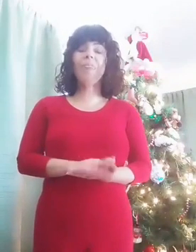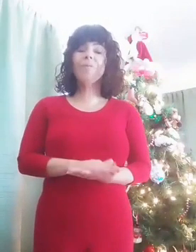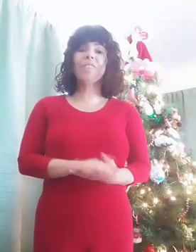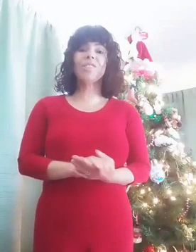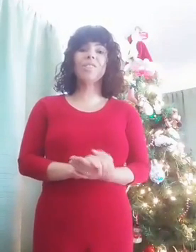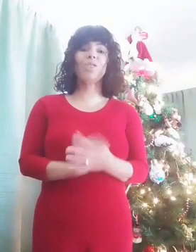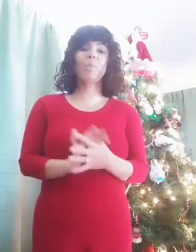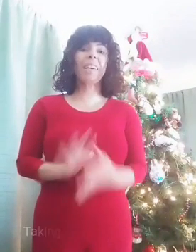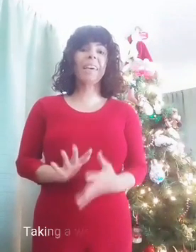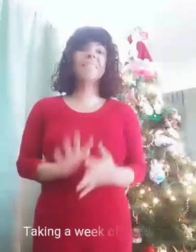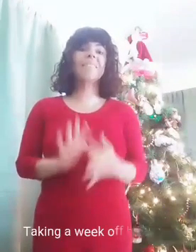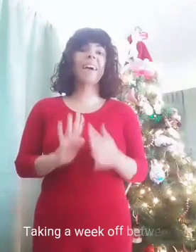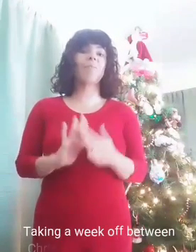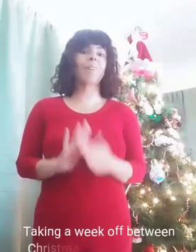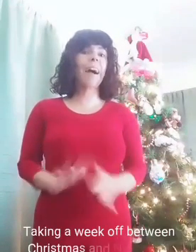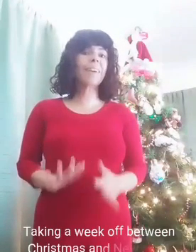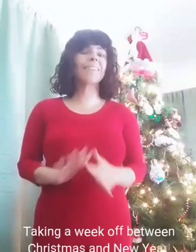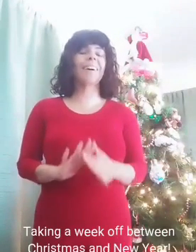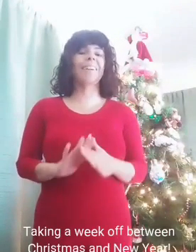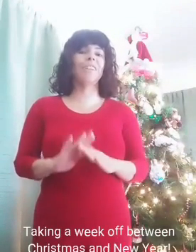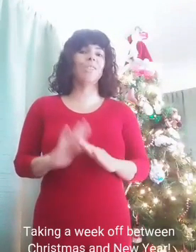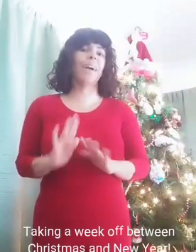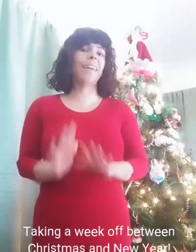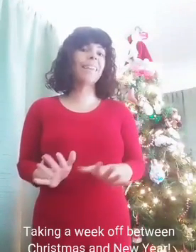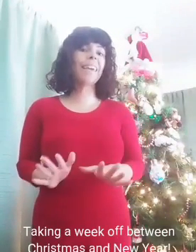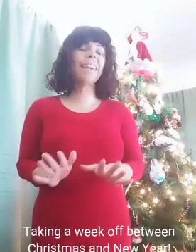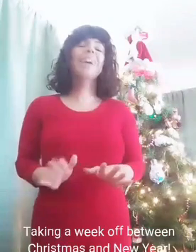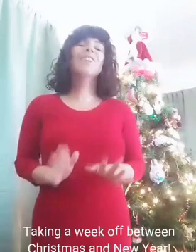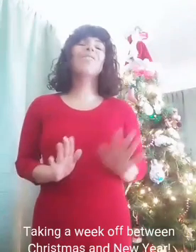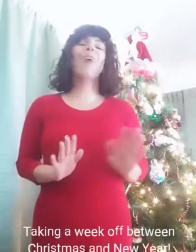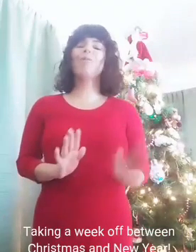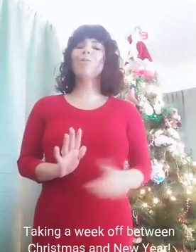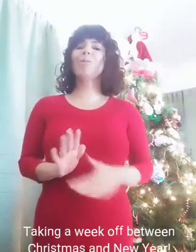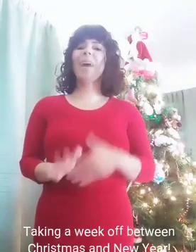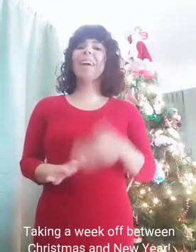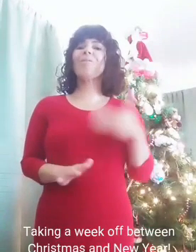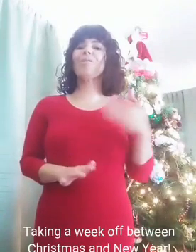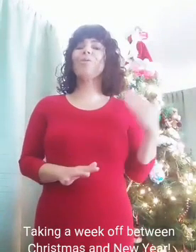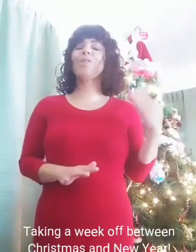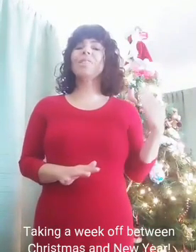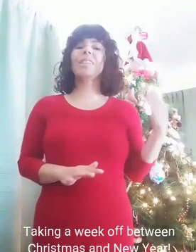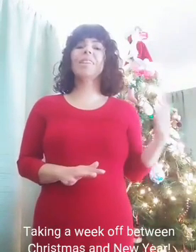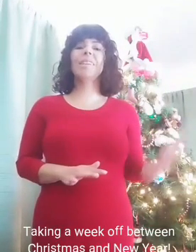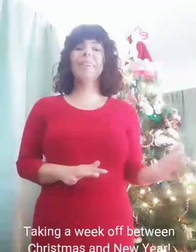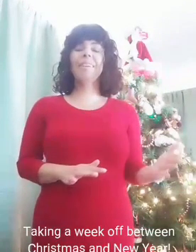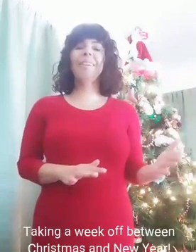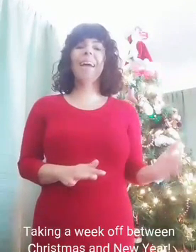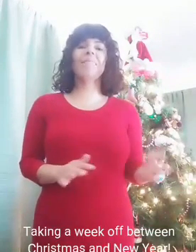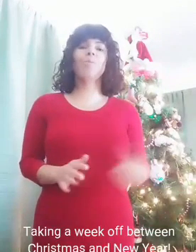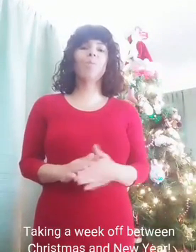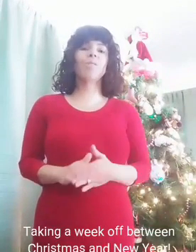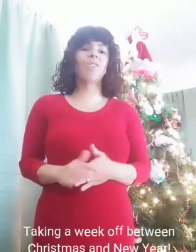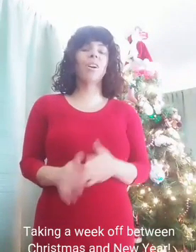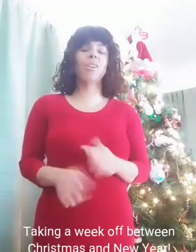off and just enjoy my kids and relax and not do anything so I will be back after the first of the year and we will start